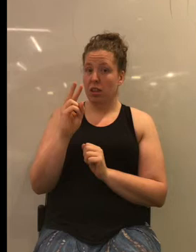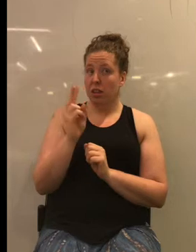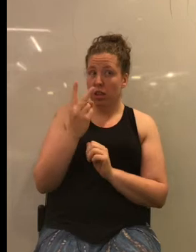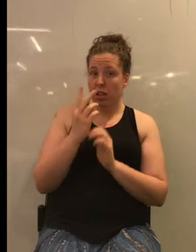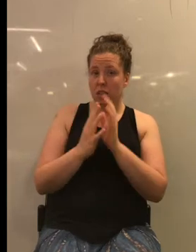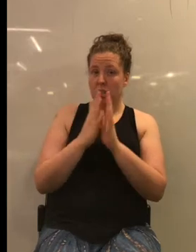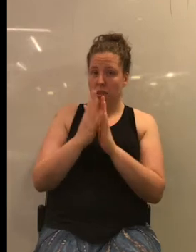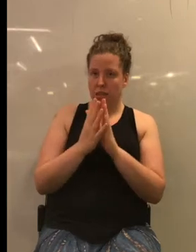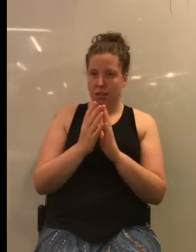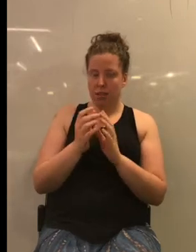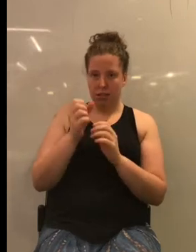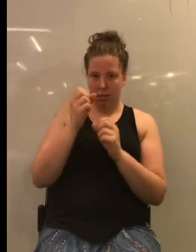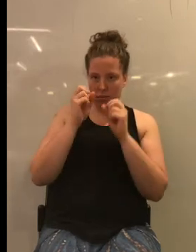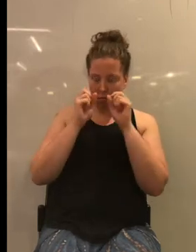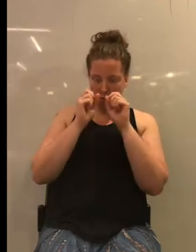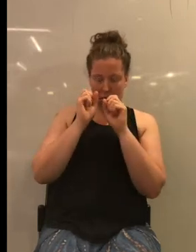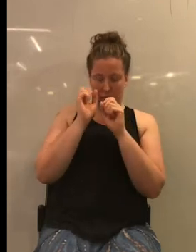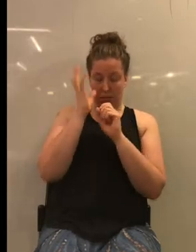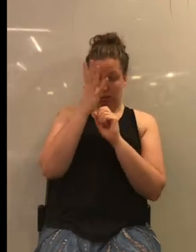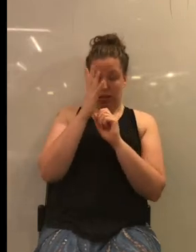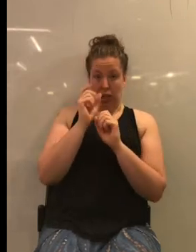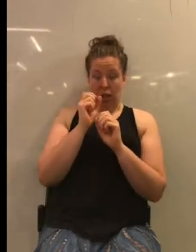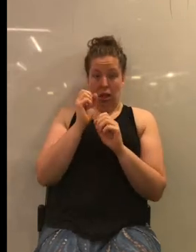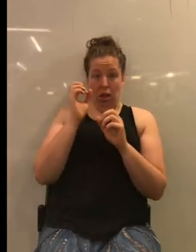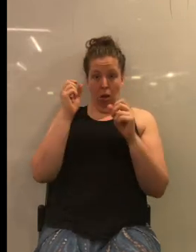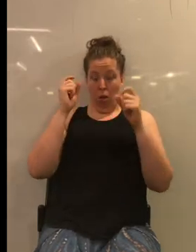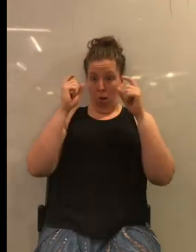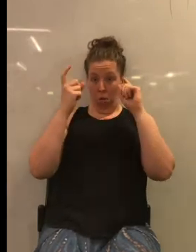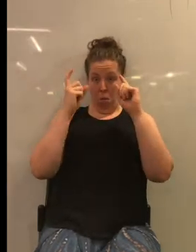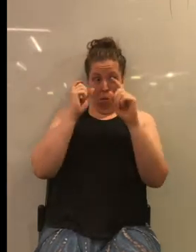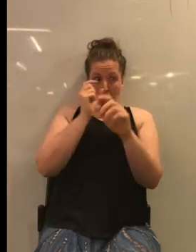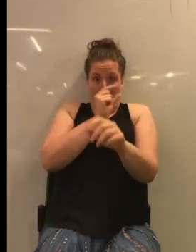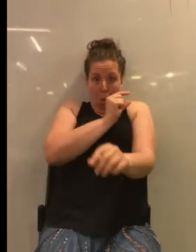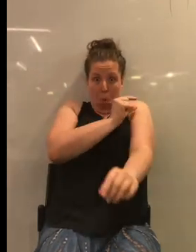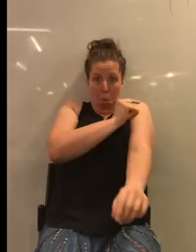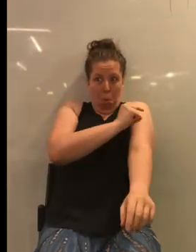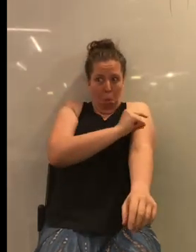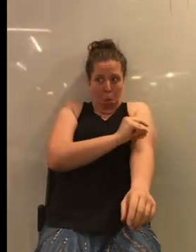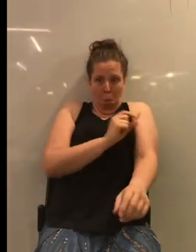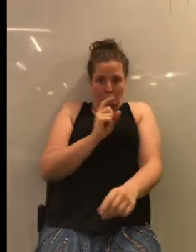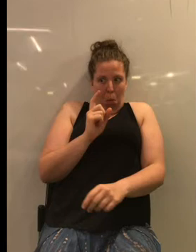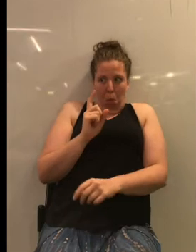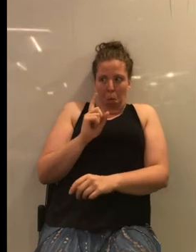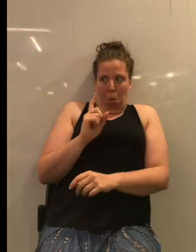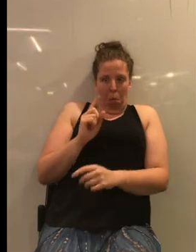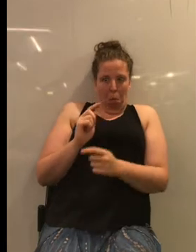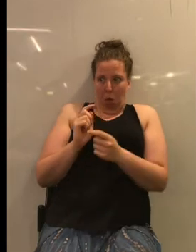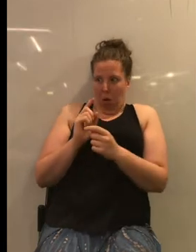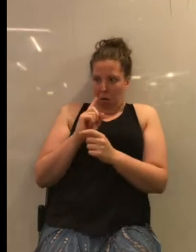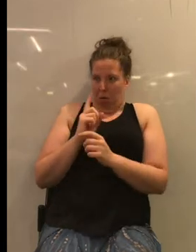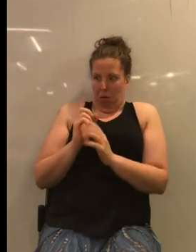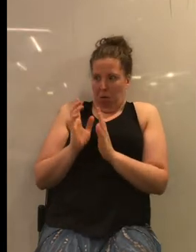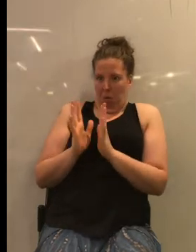The second signer very clearly showed the confusion and lack of confidence in the signs that were being passed on to